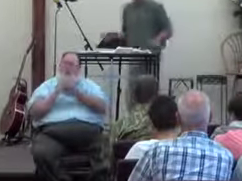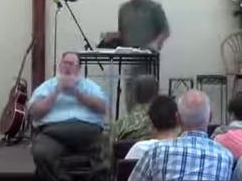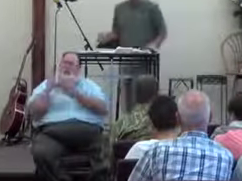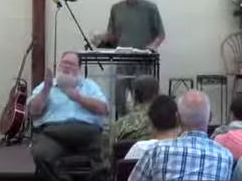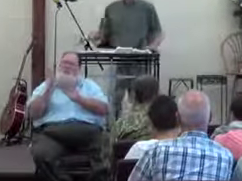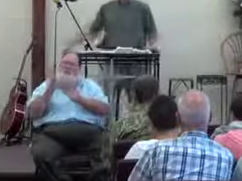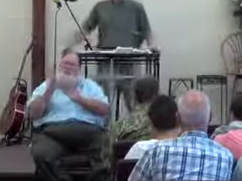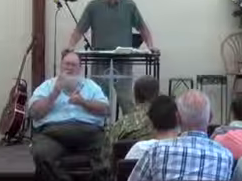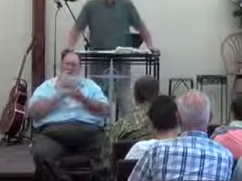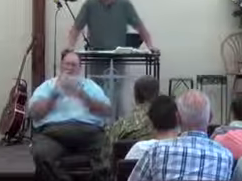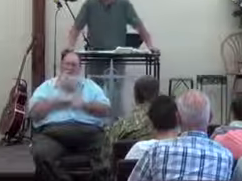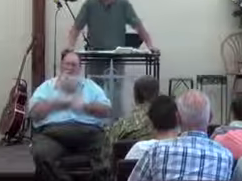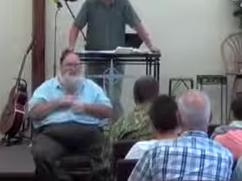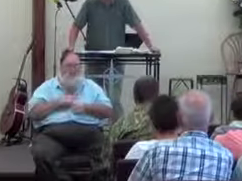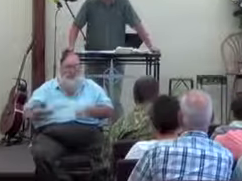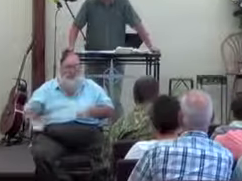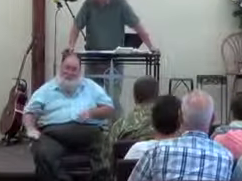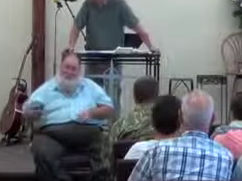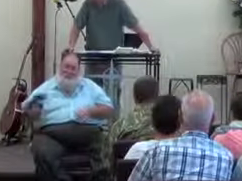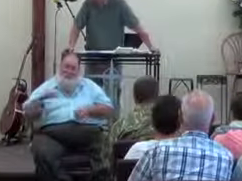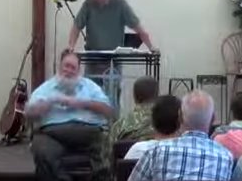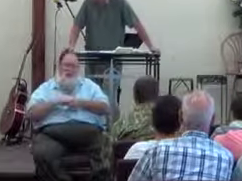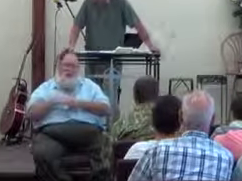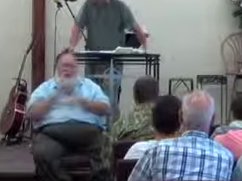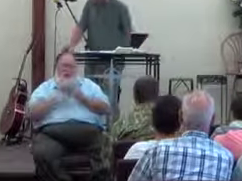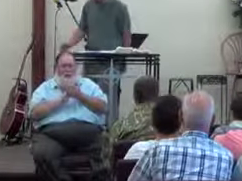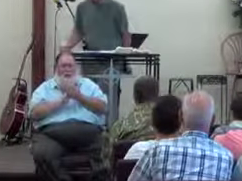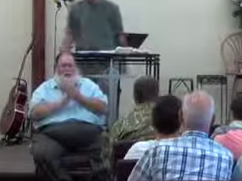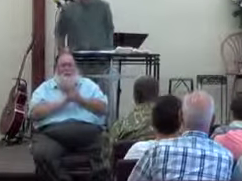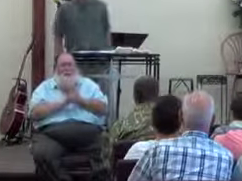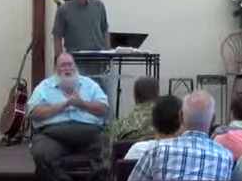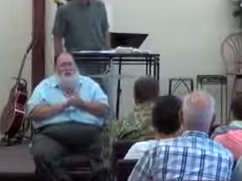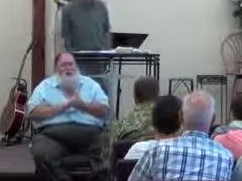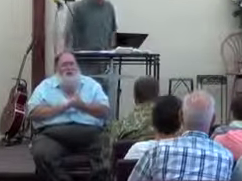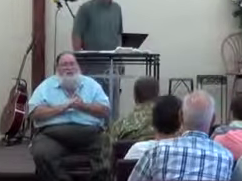up in a home maybe that praise isn't something that we do. Thanks